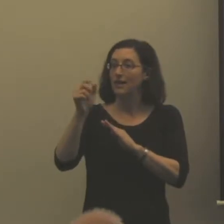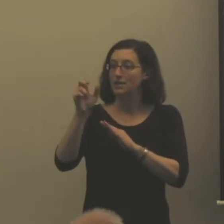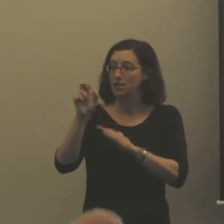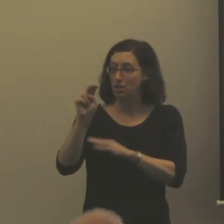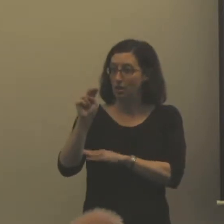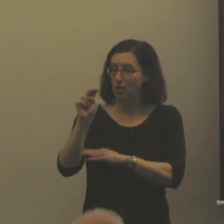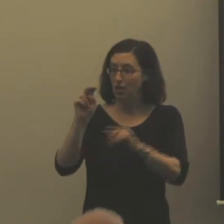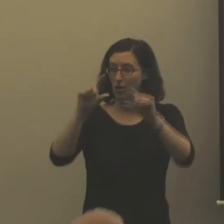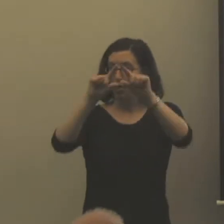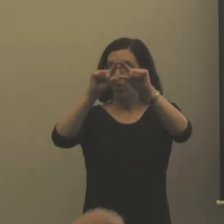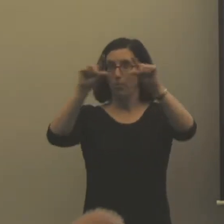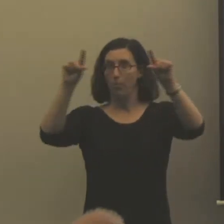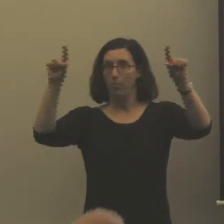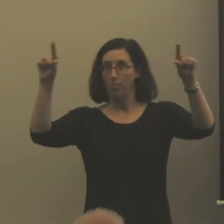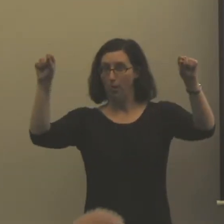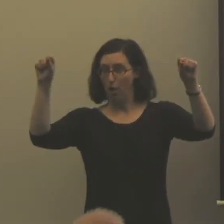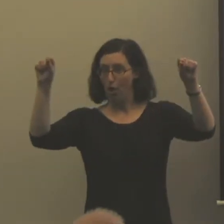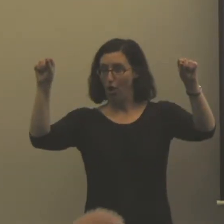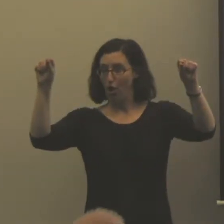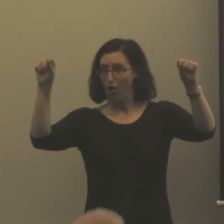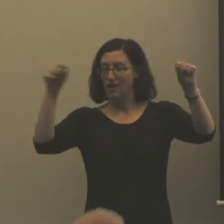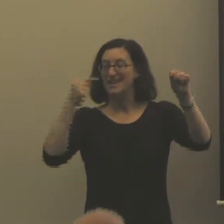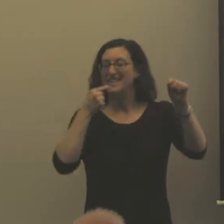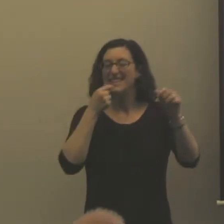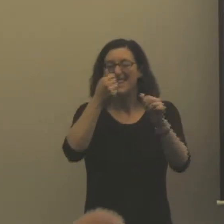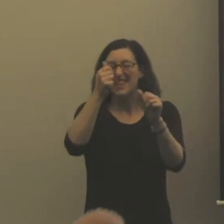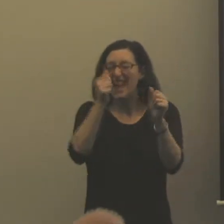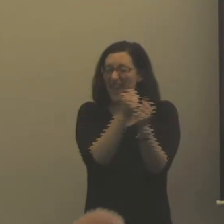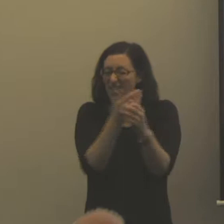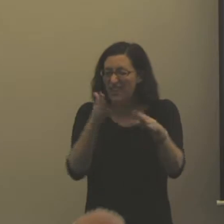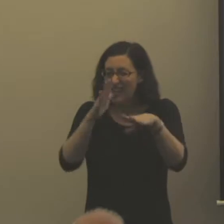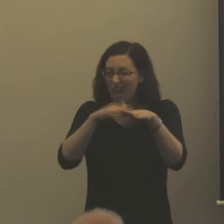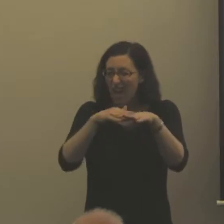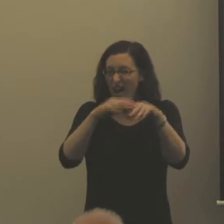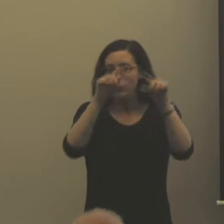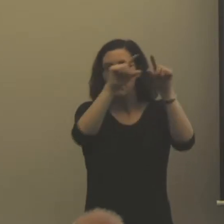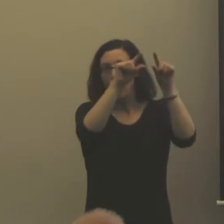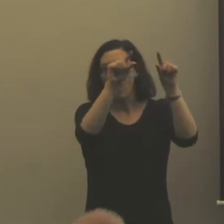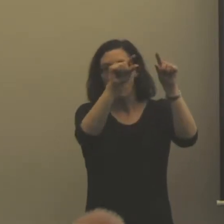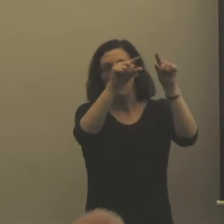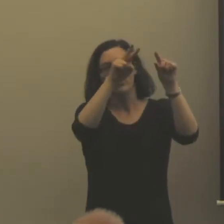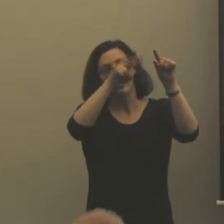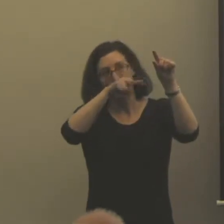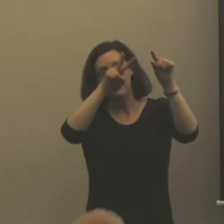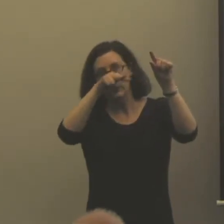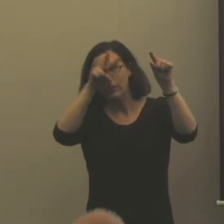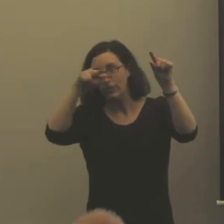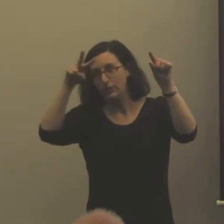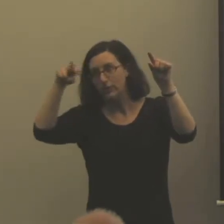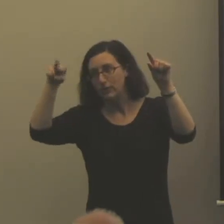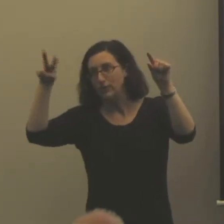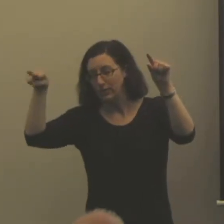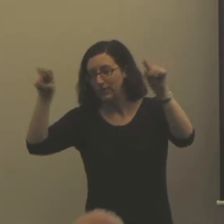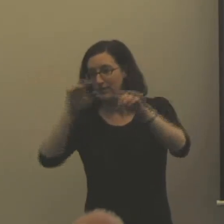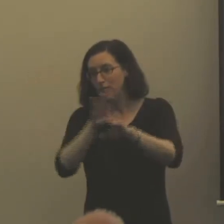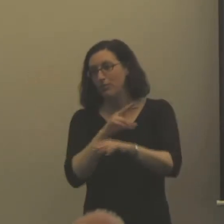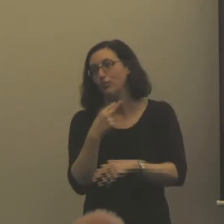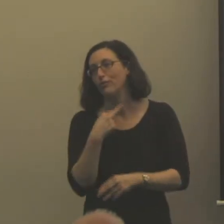Listening to all this stuff can be quite cumbersome, can be quite frustrating, especially when you're looking for